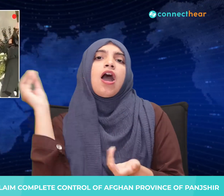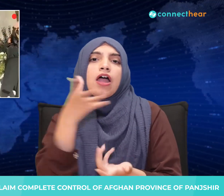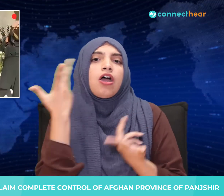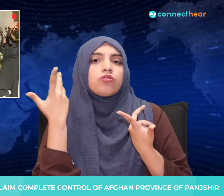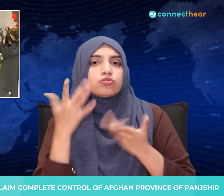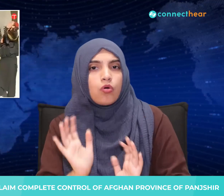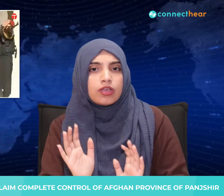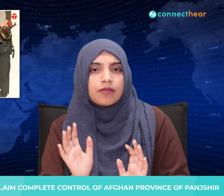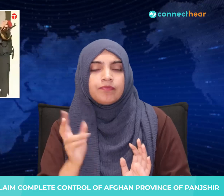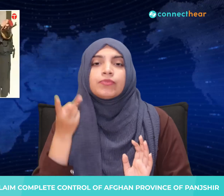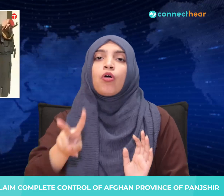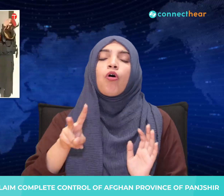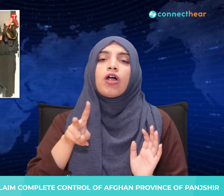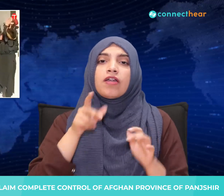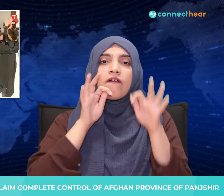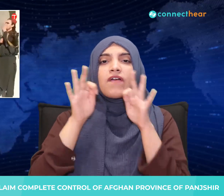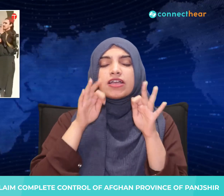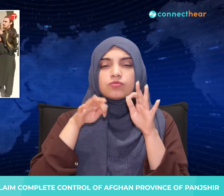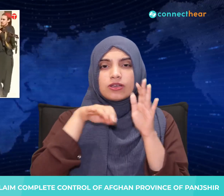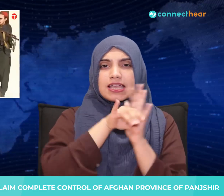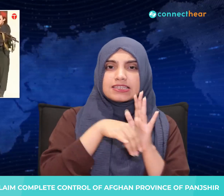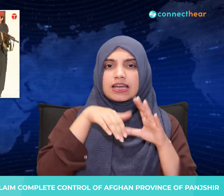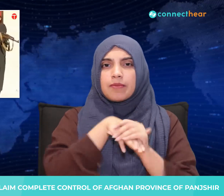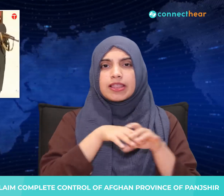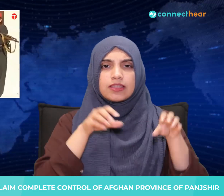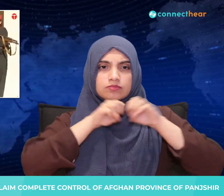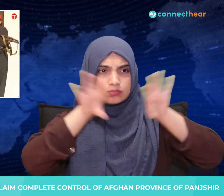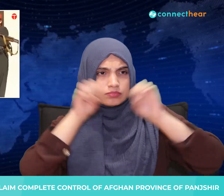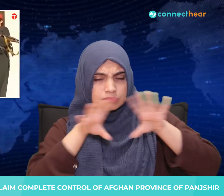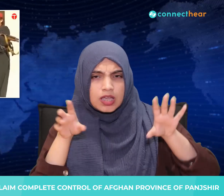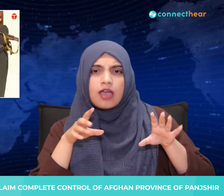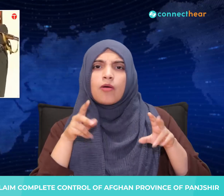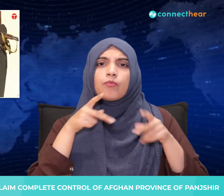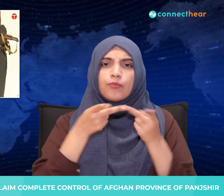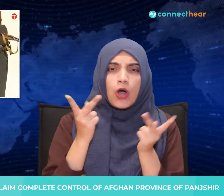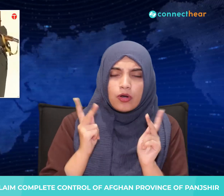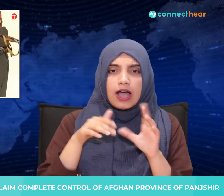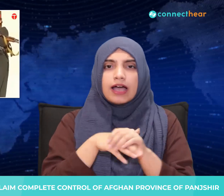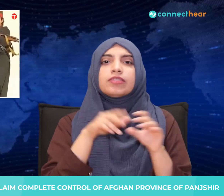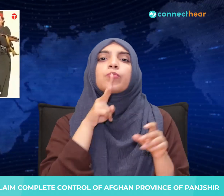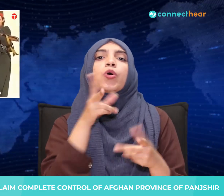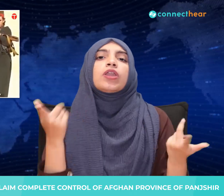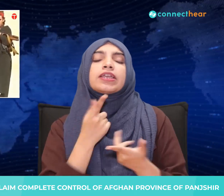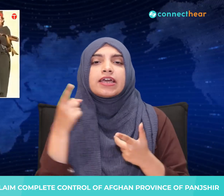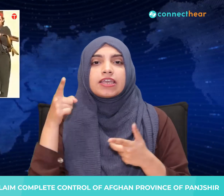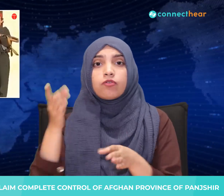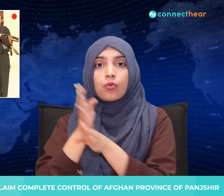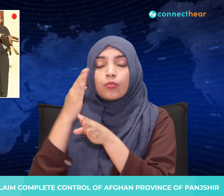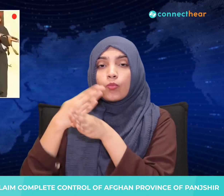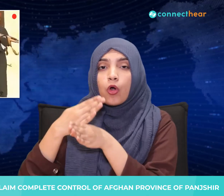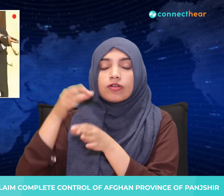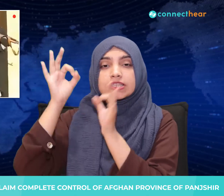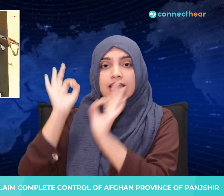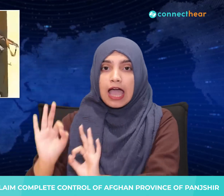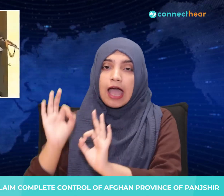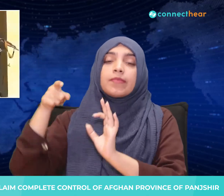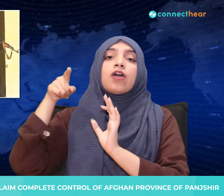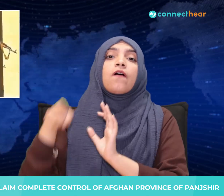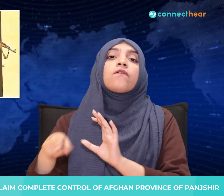Pictures on social media showed Taliban members standing in front of the gate of the Panjshir provincial